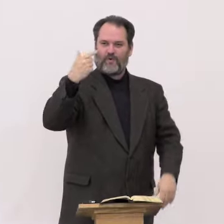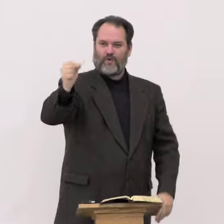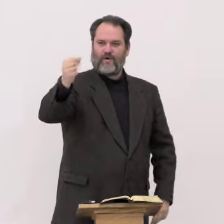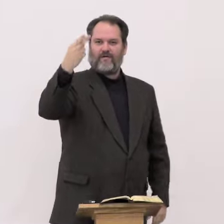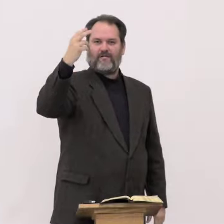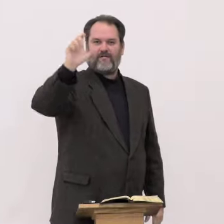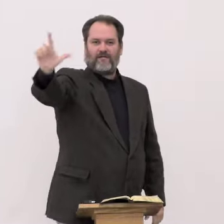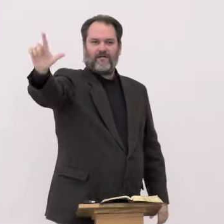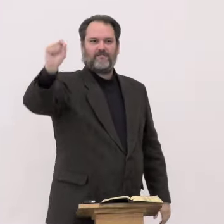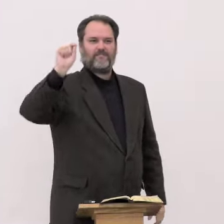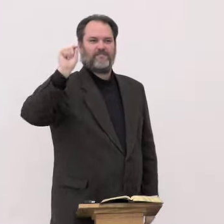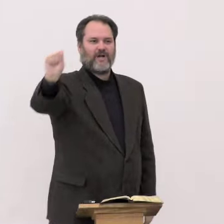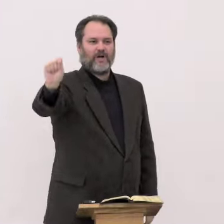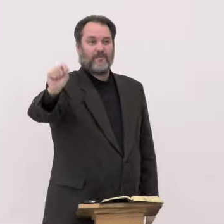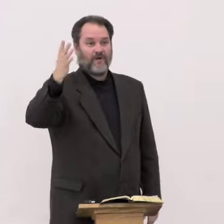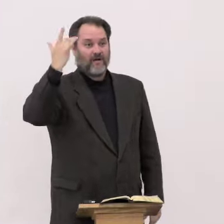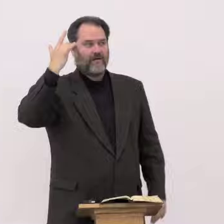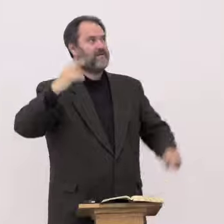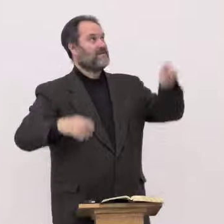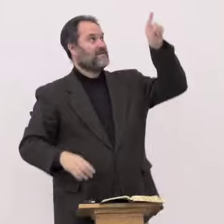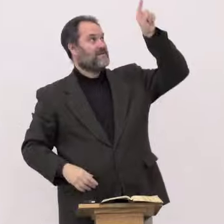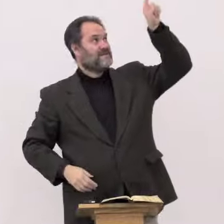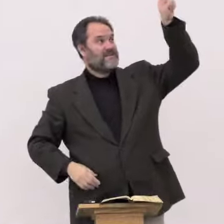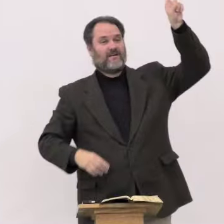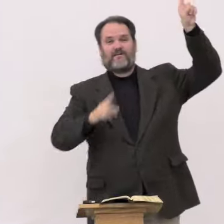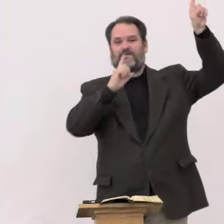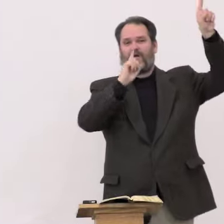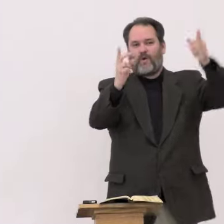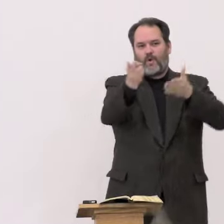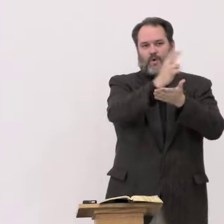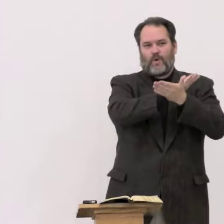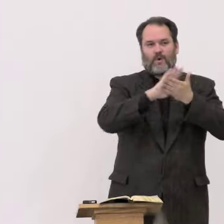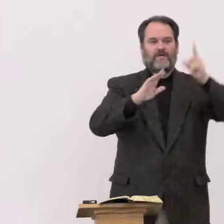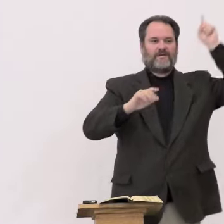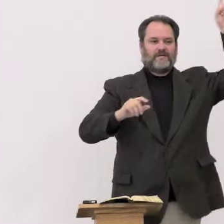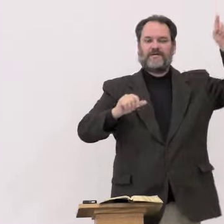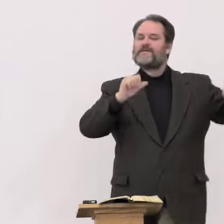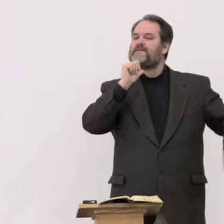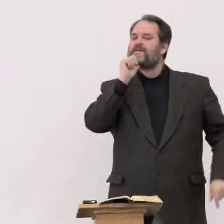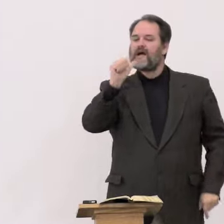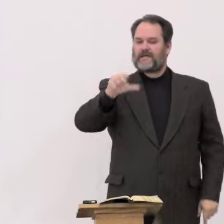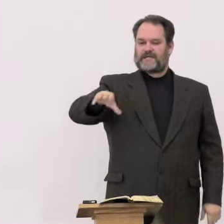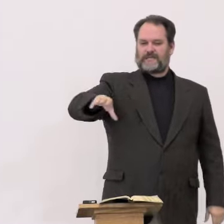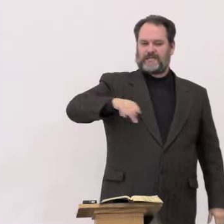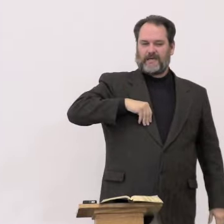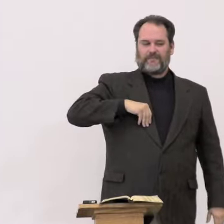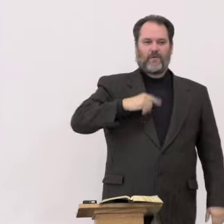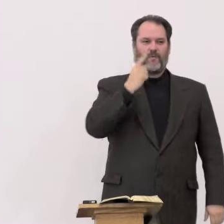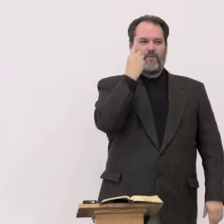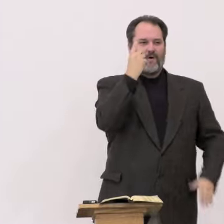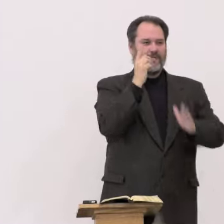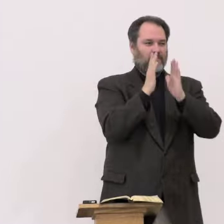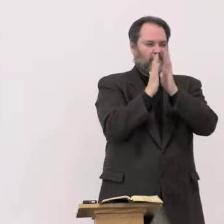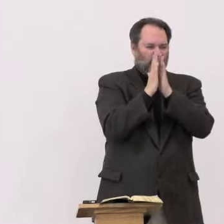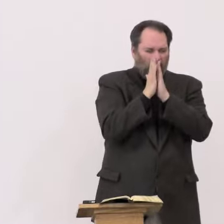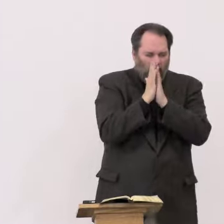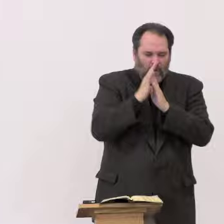I preached a couple of weeks ago about one little white lie, you'd still go to hell.